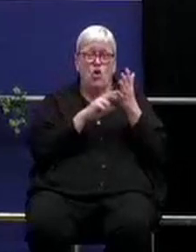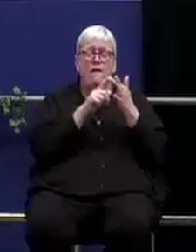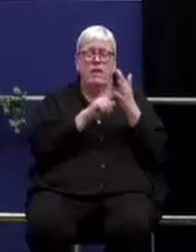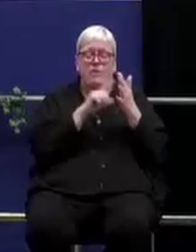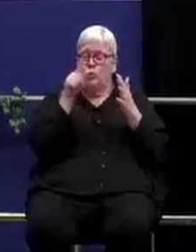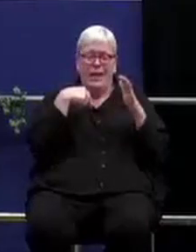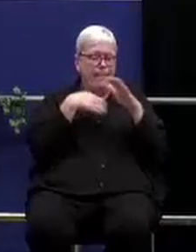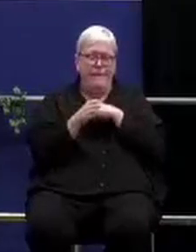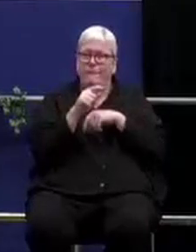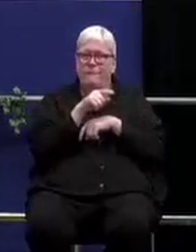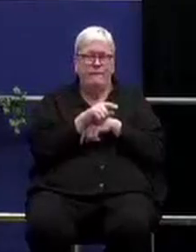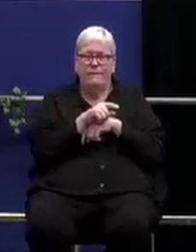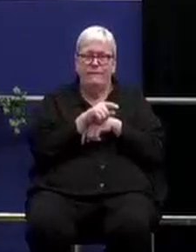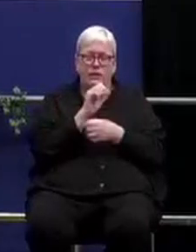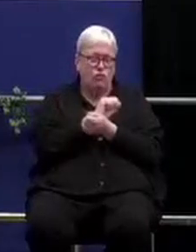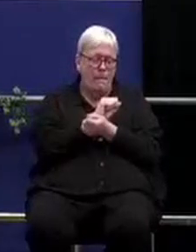if they can't leave the space.